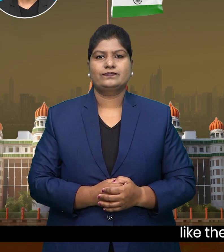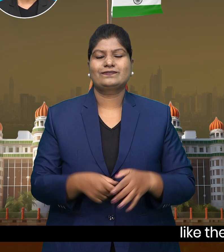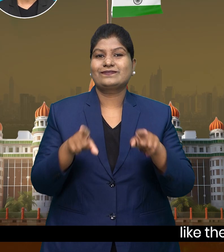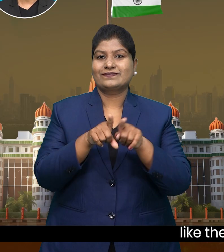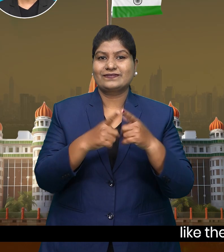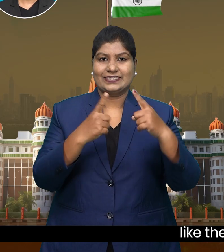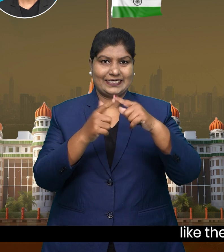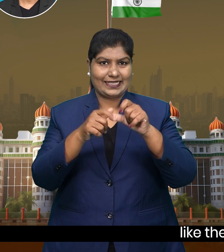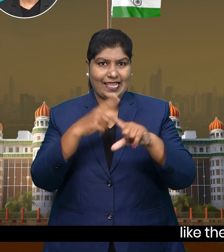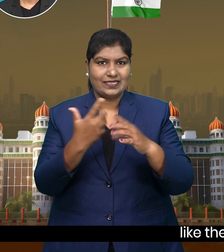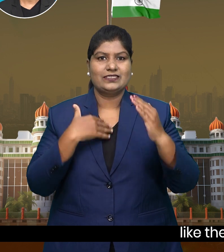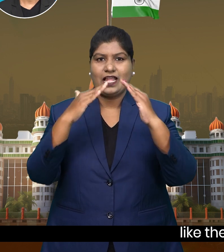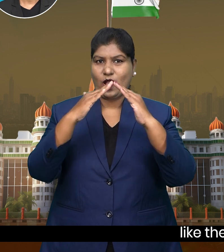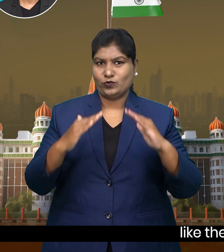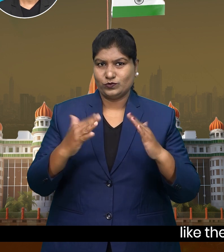like the tax on houses,